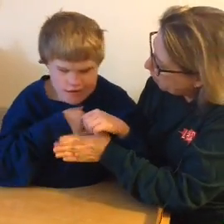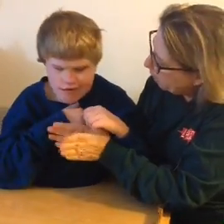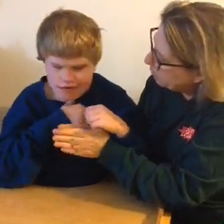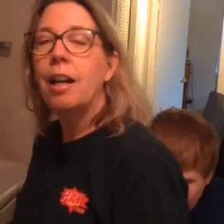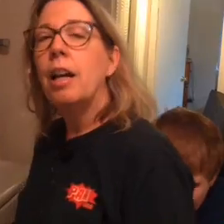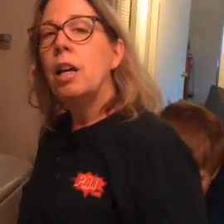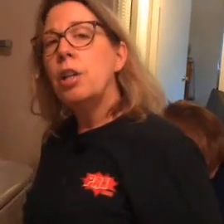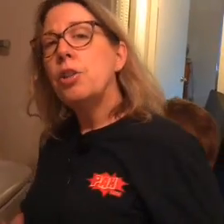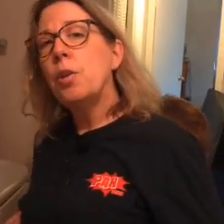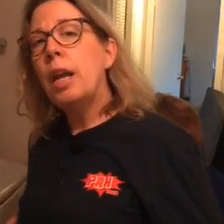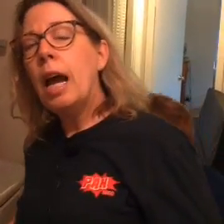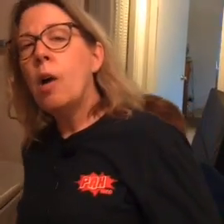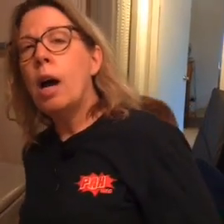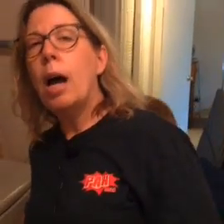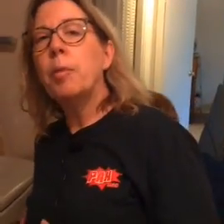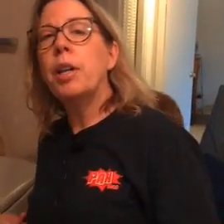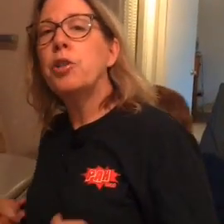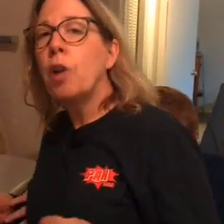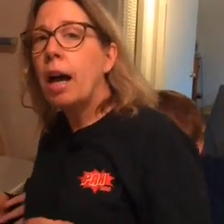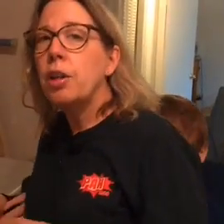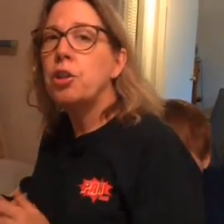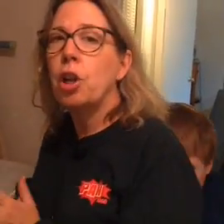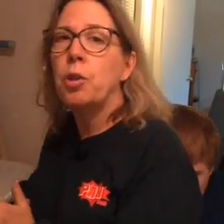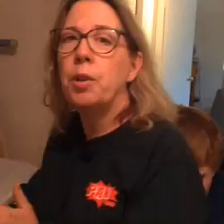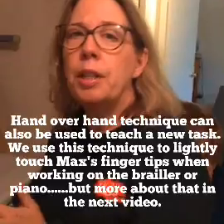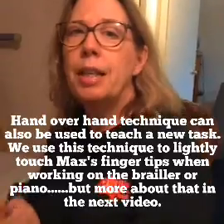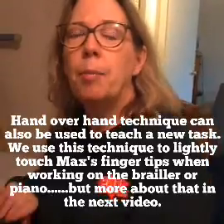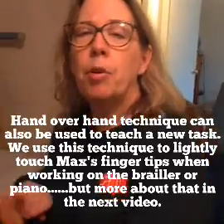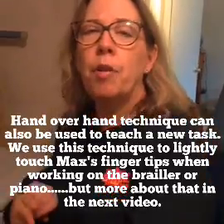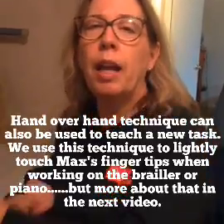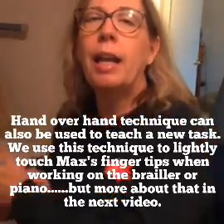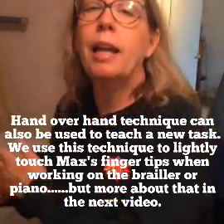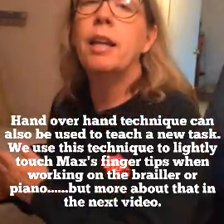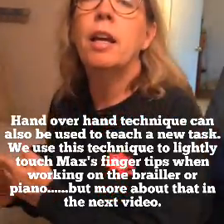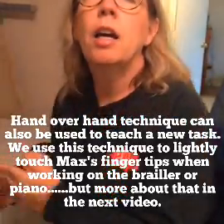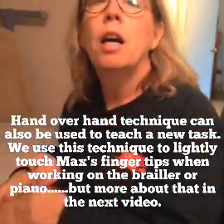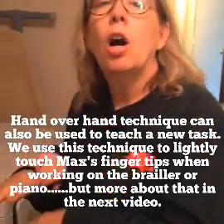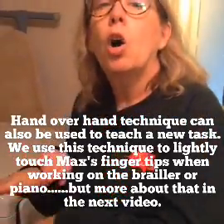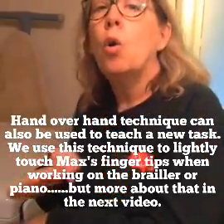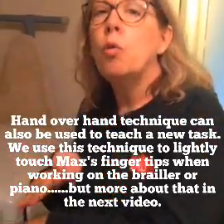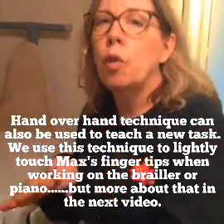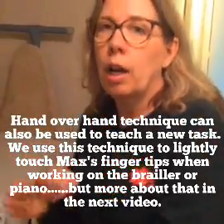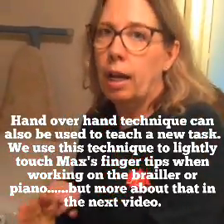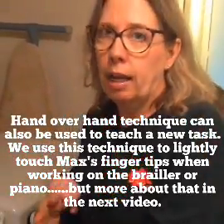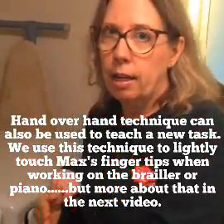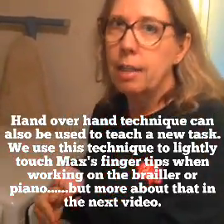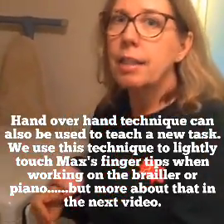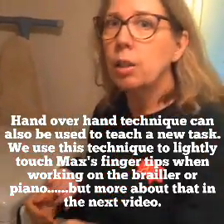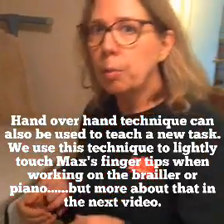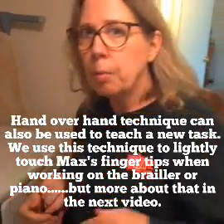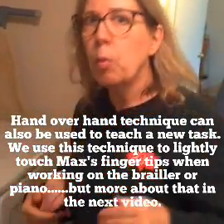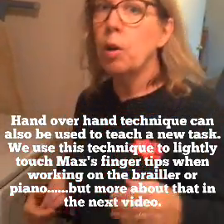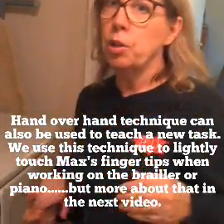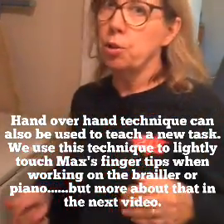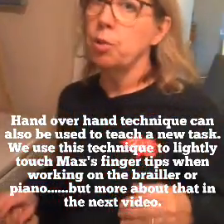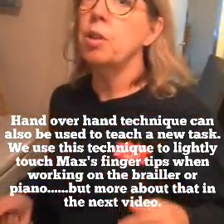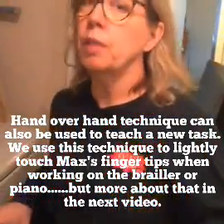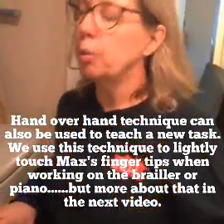Max. So now I'm going to try to show you an example of hand over hand, and it's a little bit more intrusive, a little bit